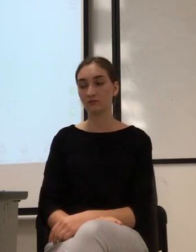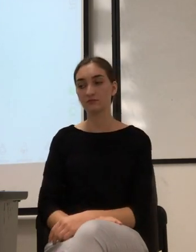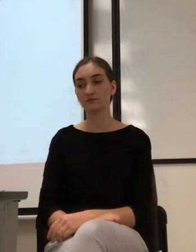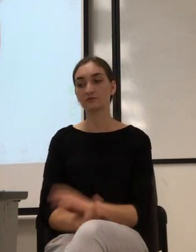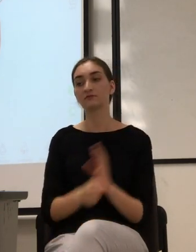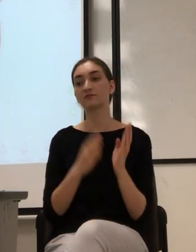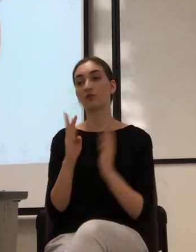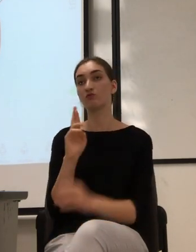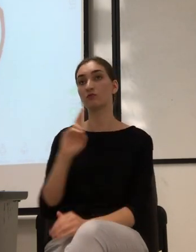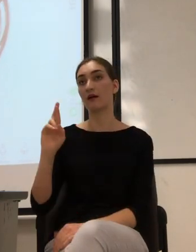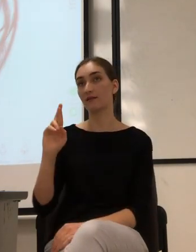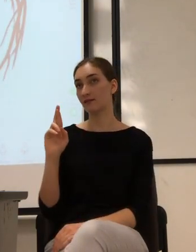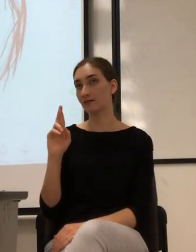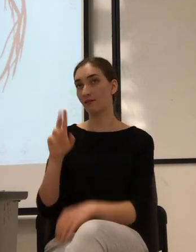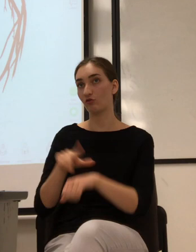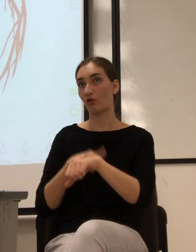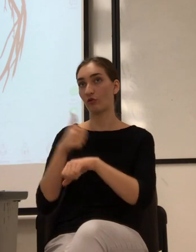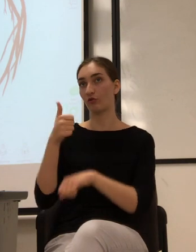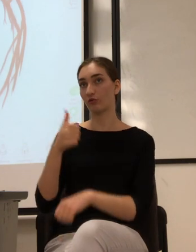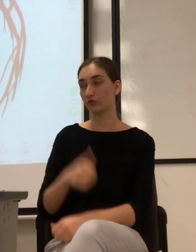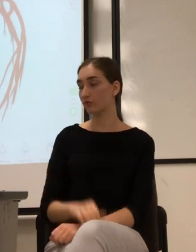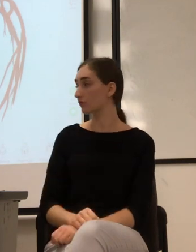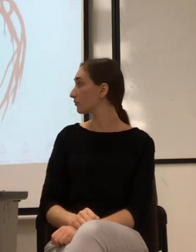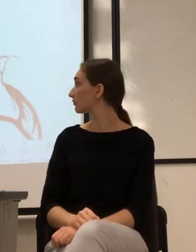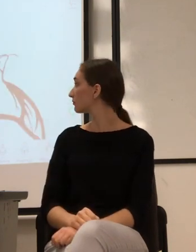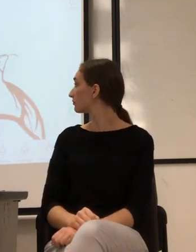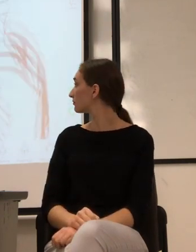Here's the one on the right, it's longer.